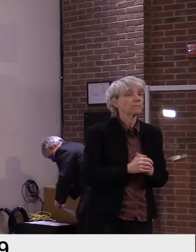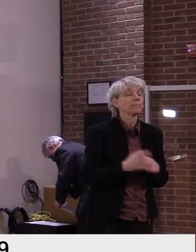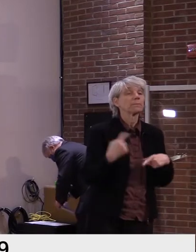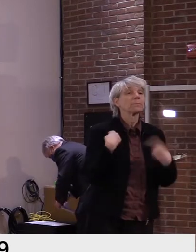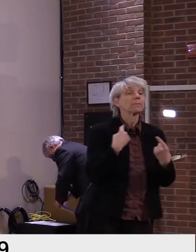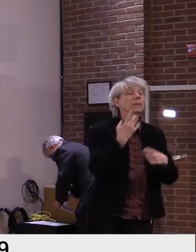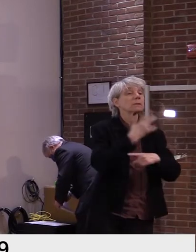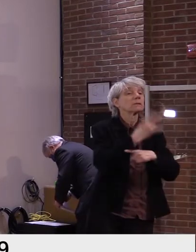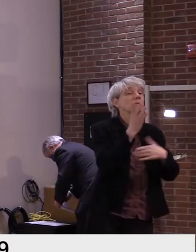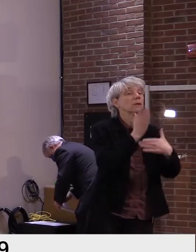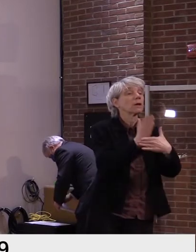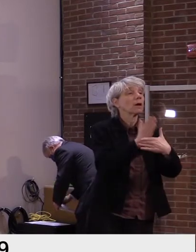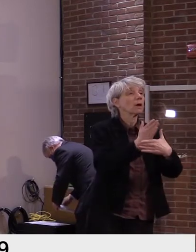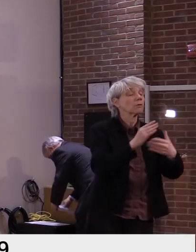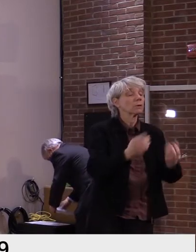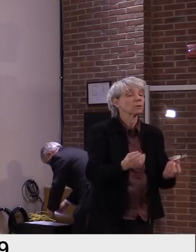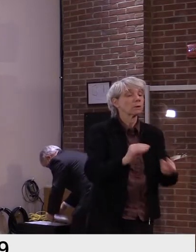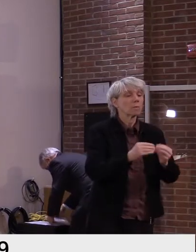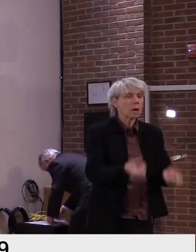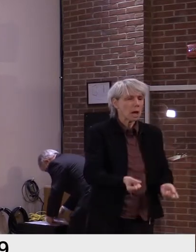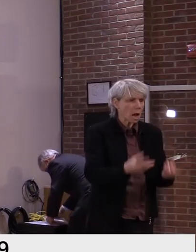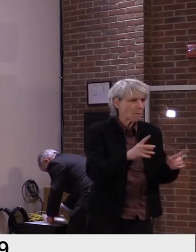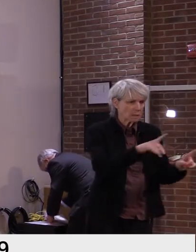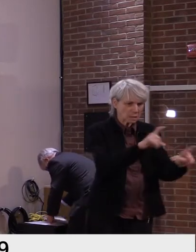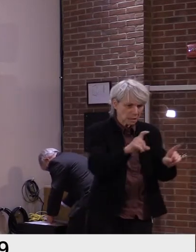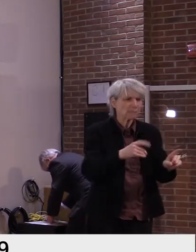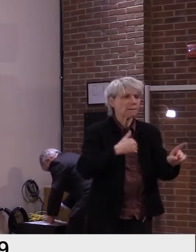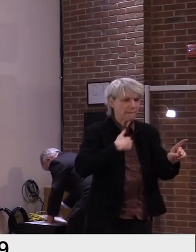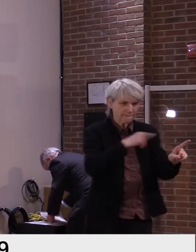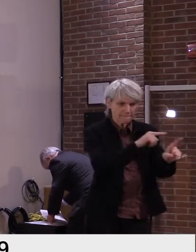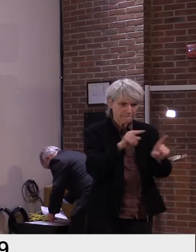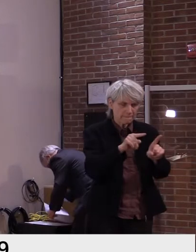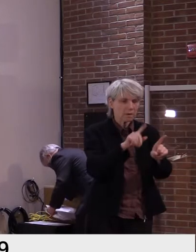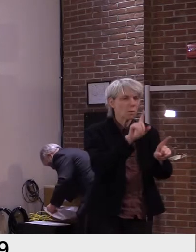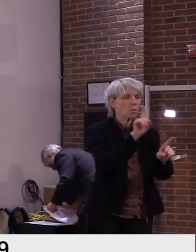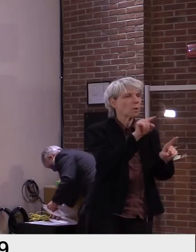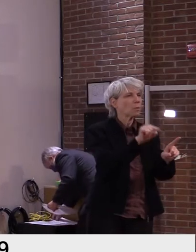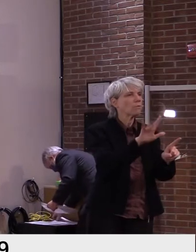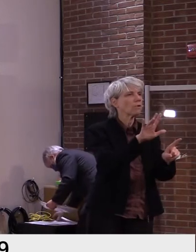period remains quite low as well, at 1.5%.